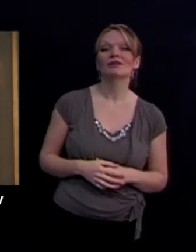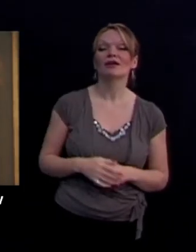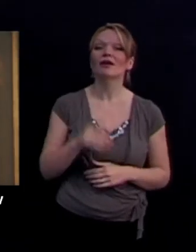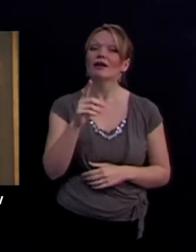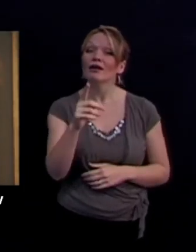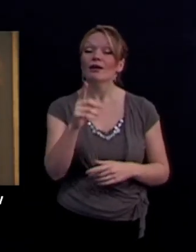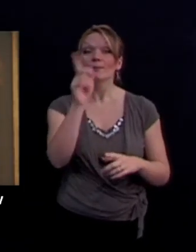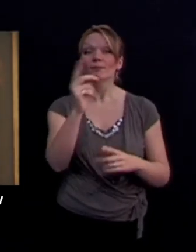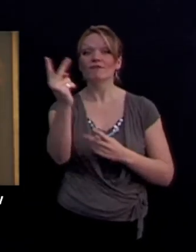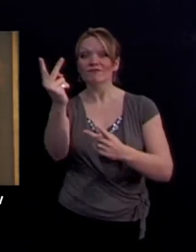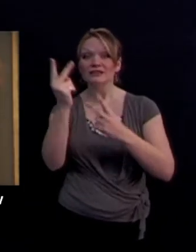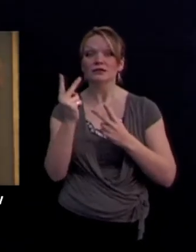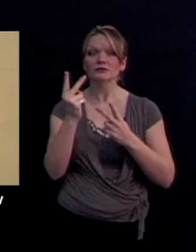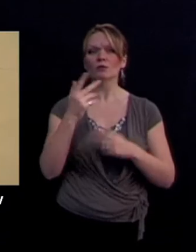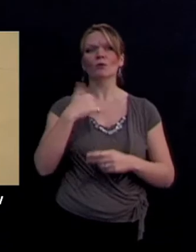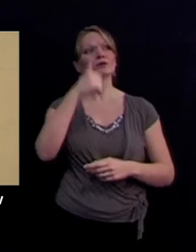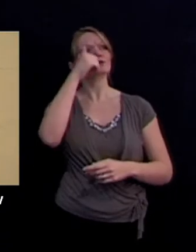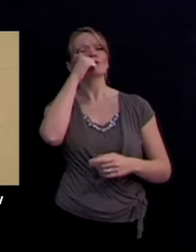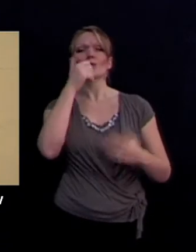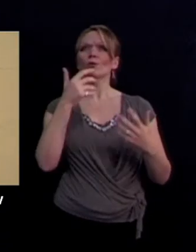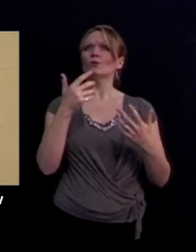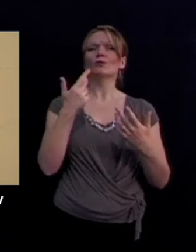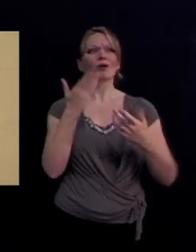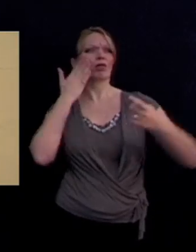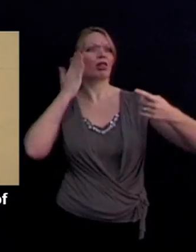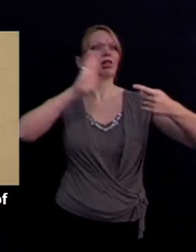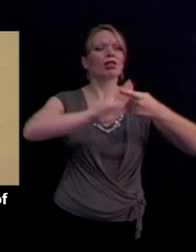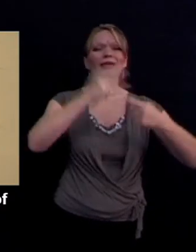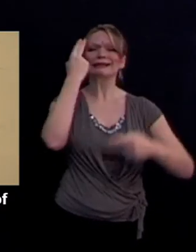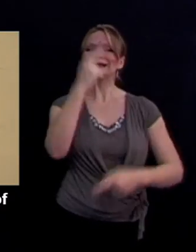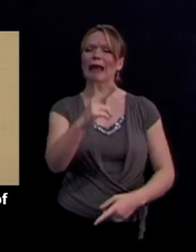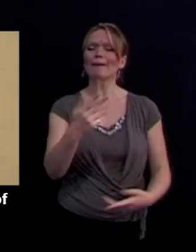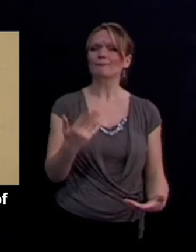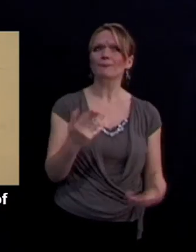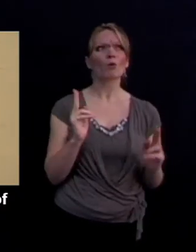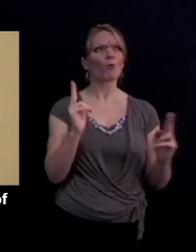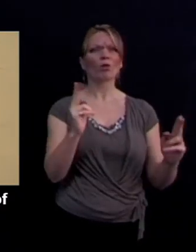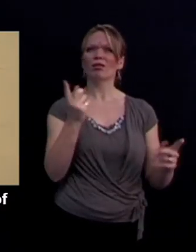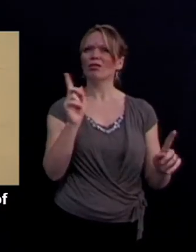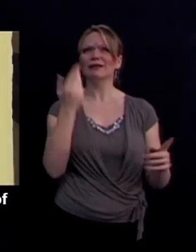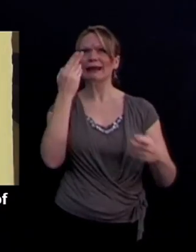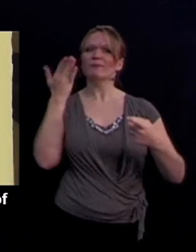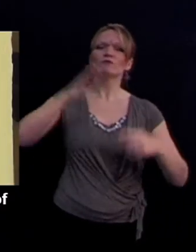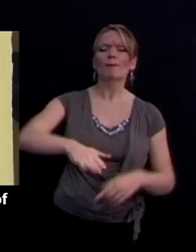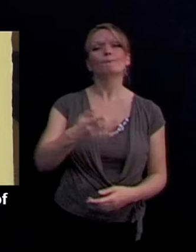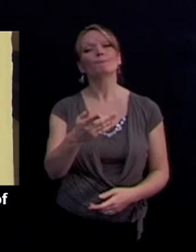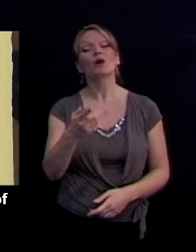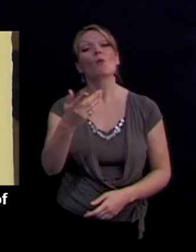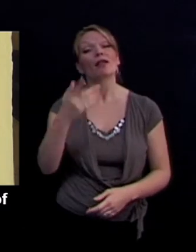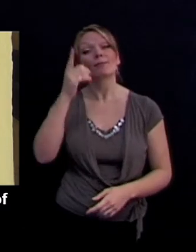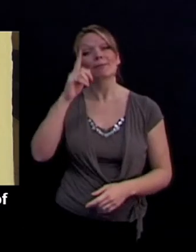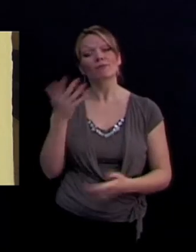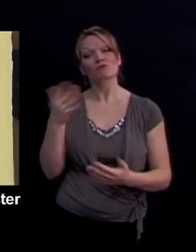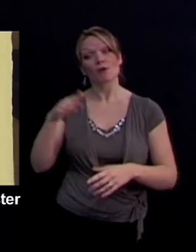Visitors now always want to know how the hall got its name. Well, it's most likely that a group of settlers from the